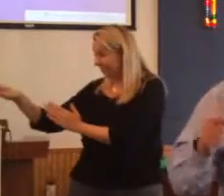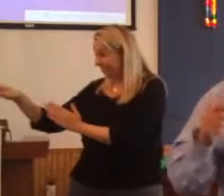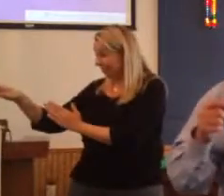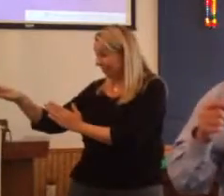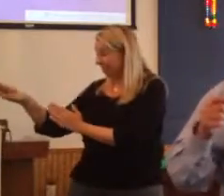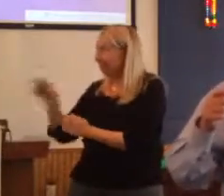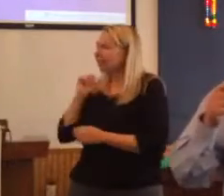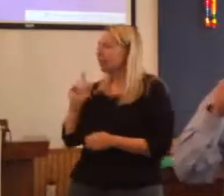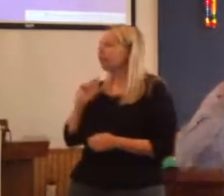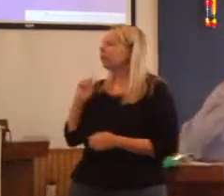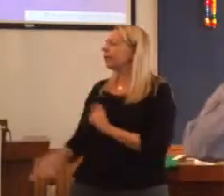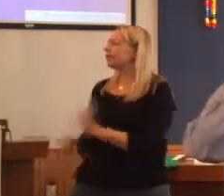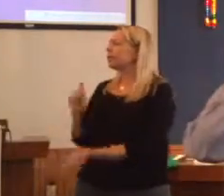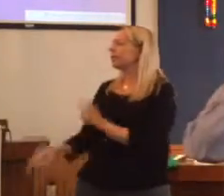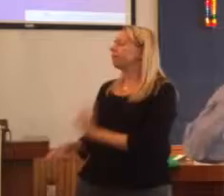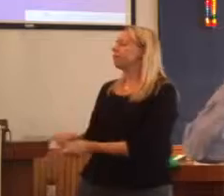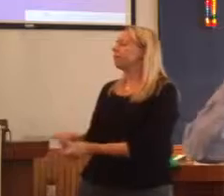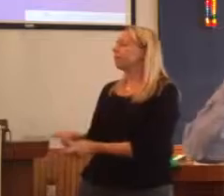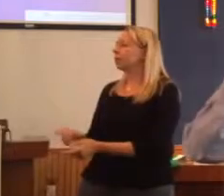rather than